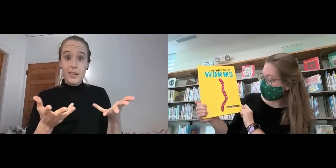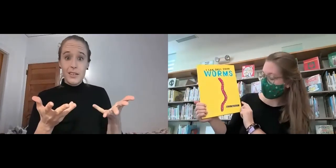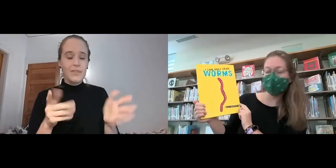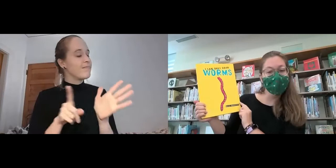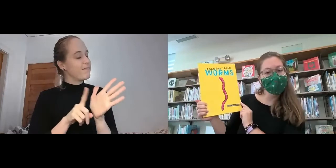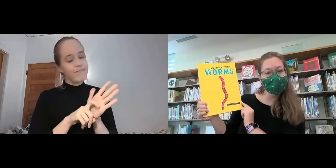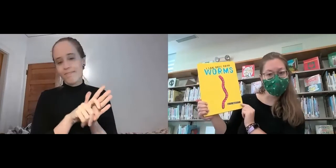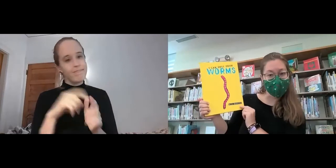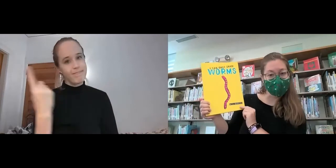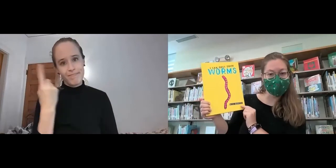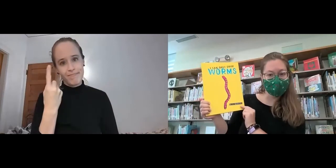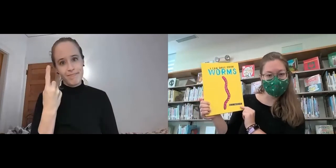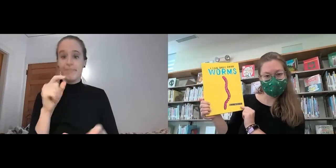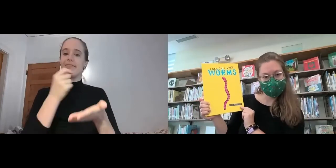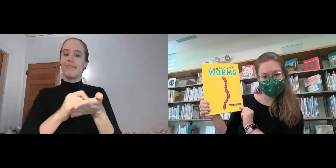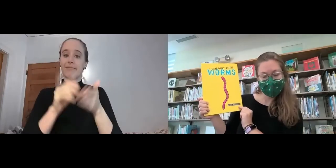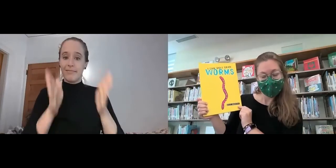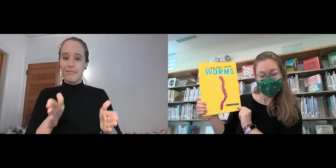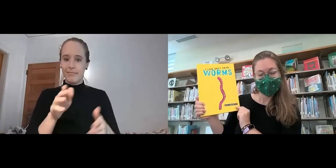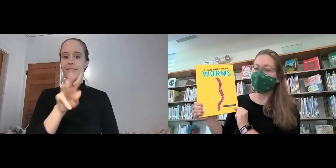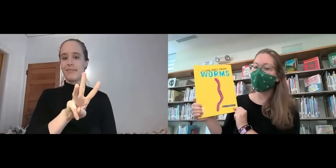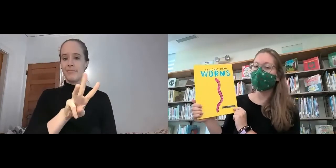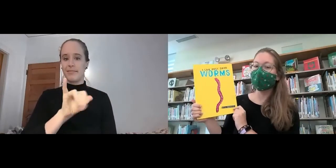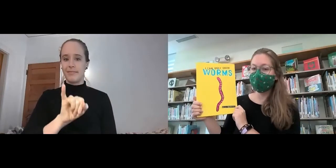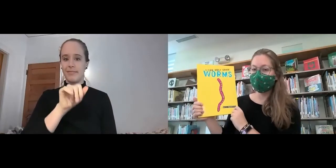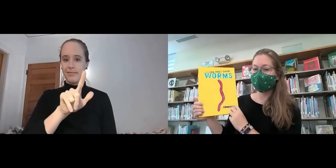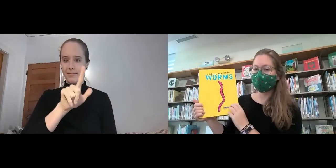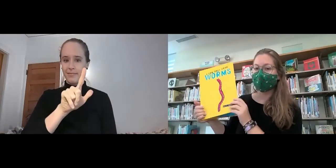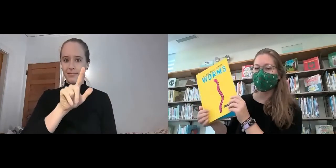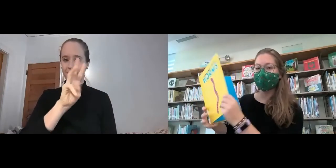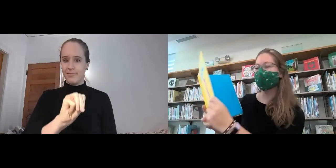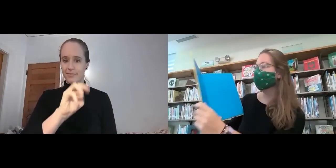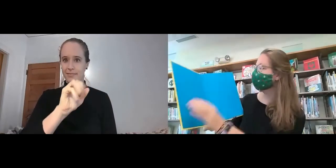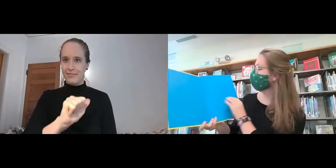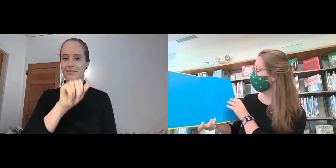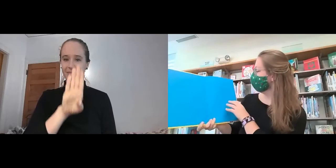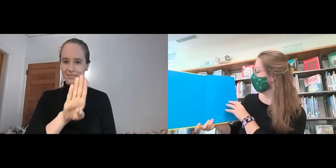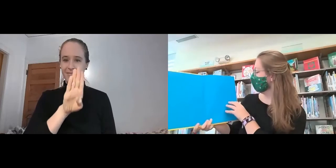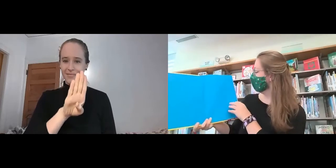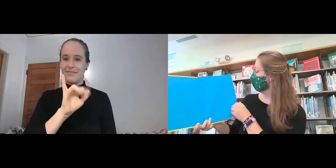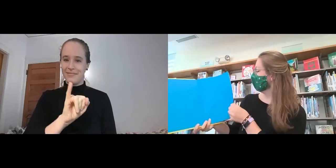is by Will Mabbitt. Thank you, Will, for letting us read this.